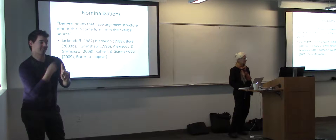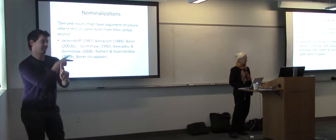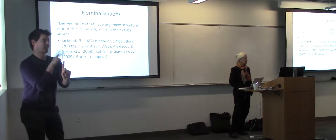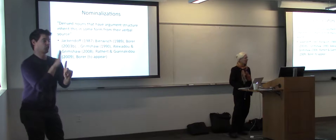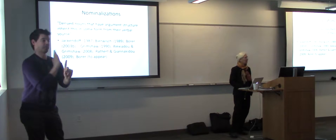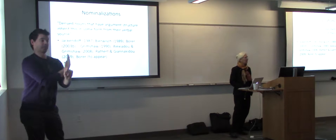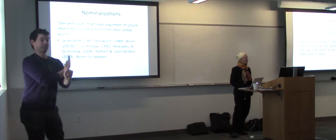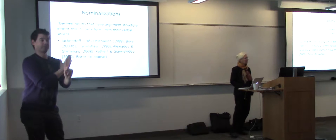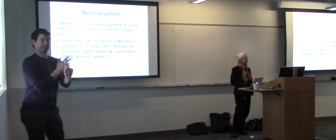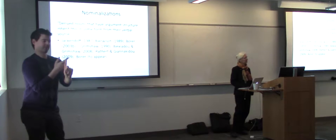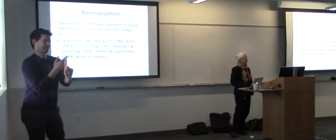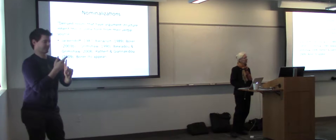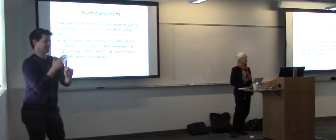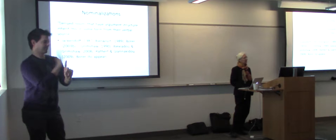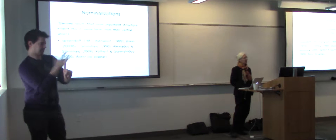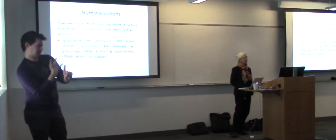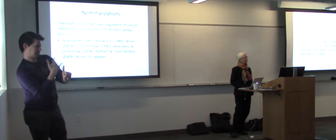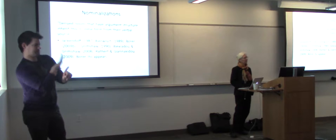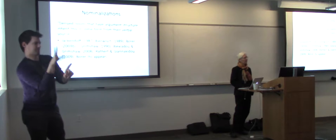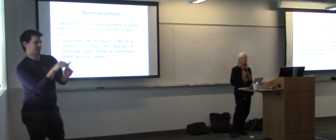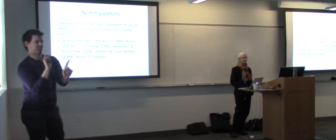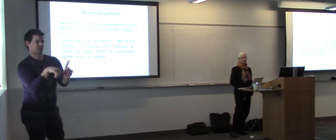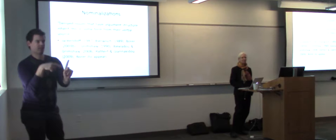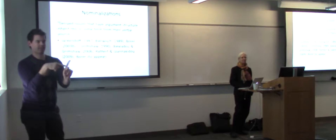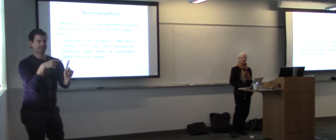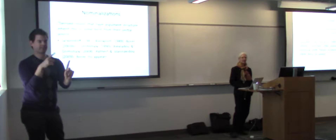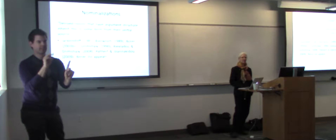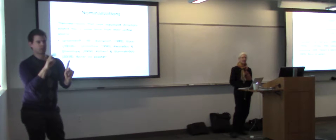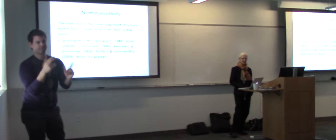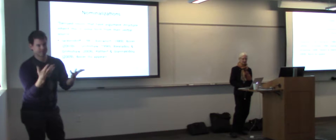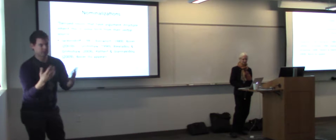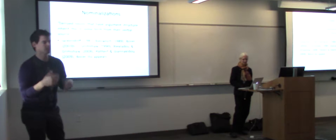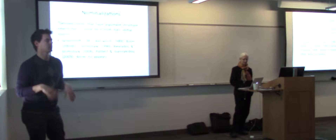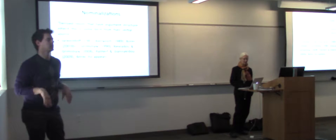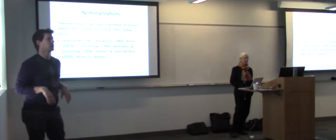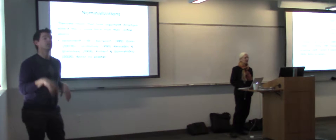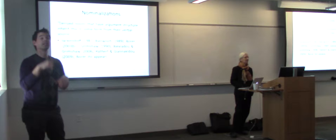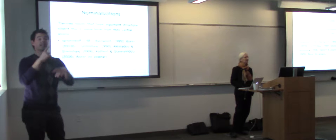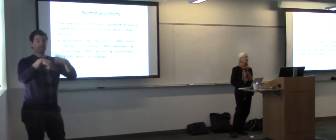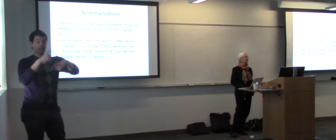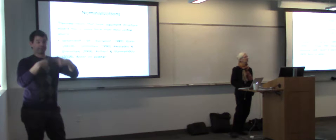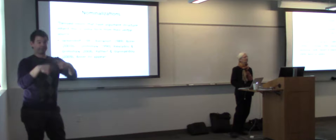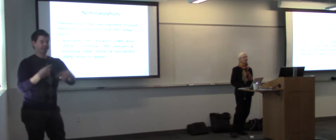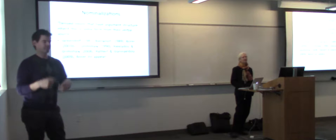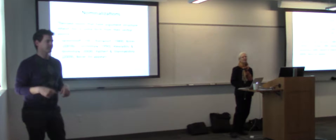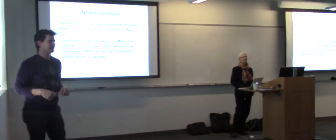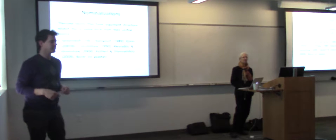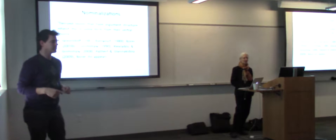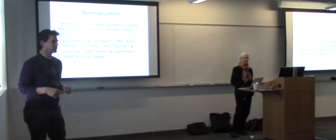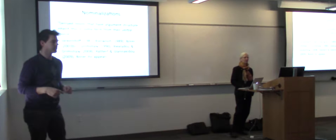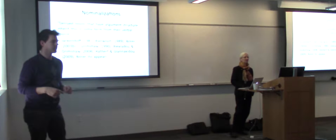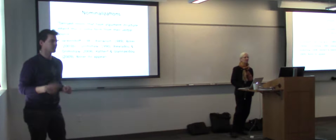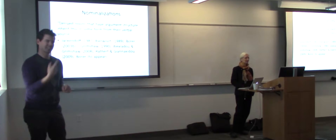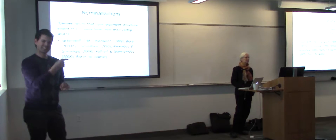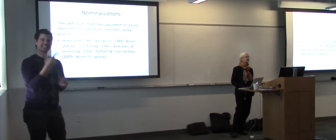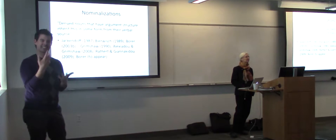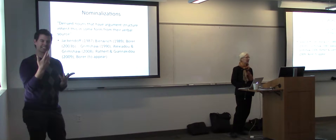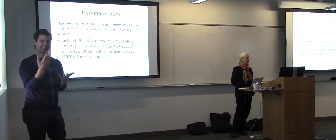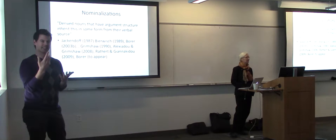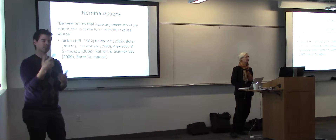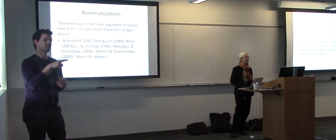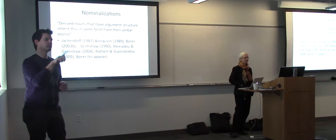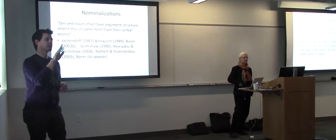ways, part of the problem with the mixed cases is that there was something going on in the